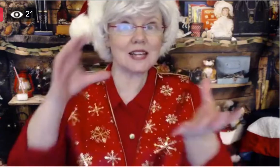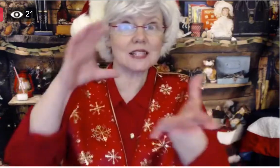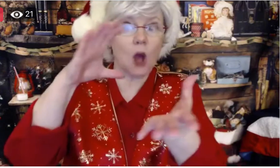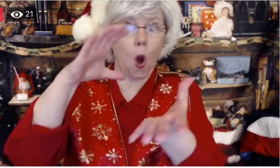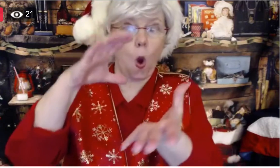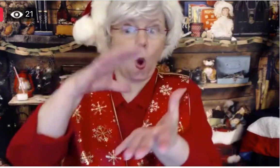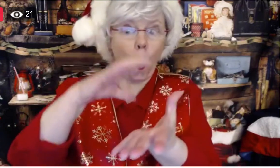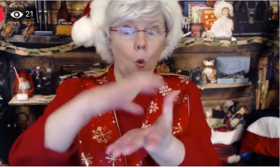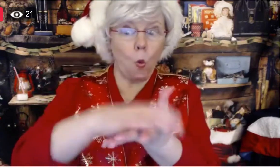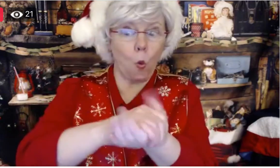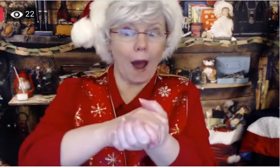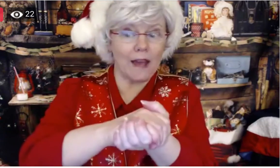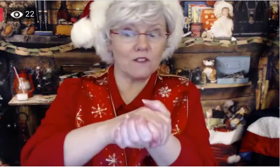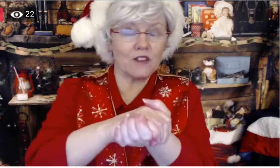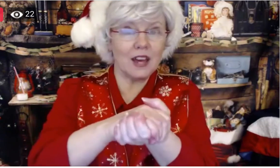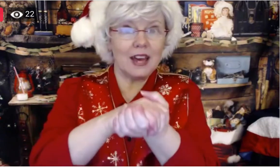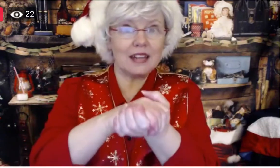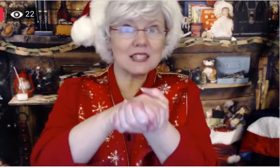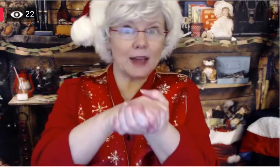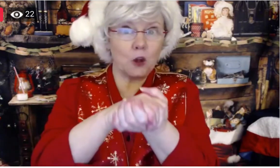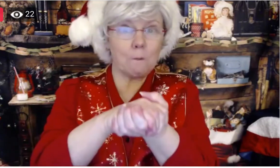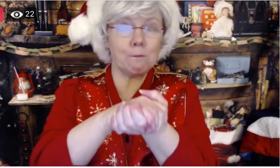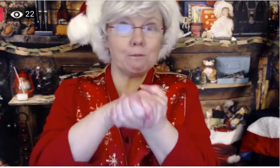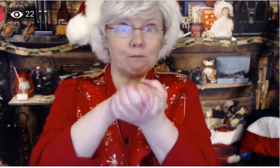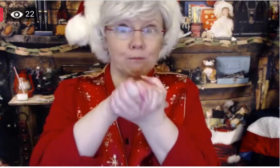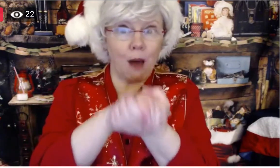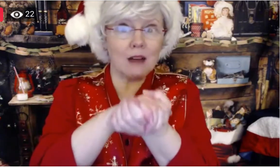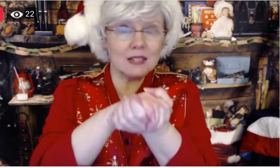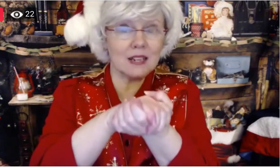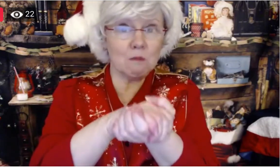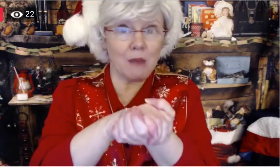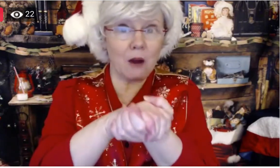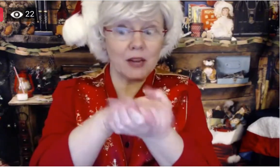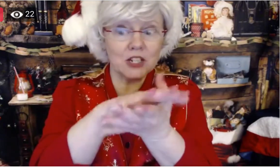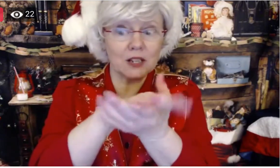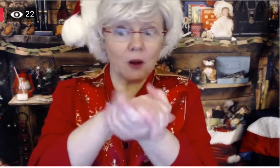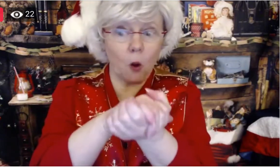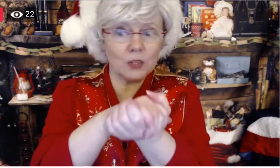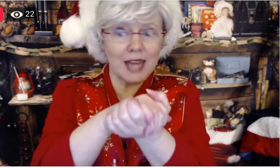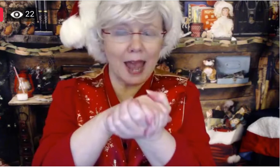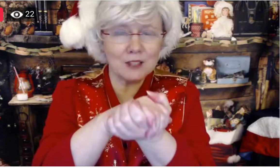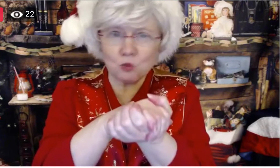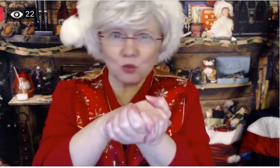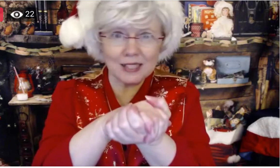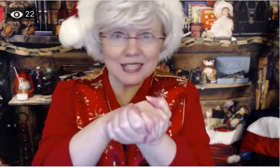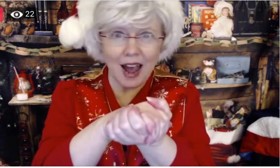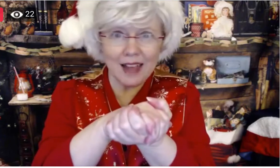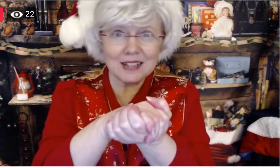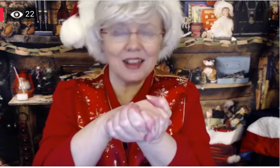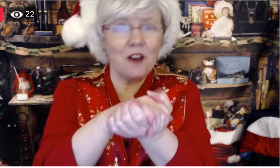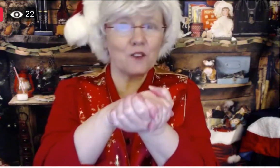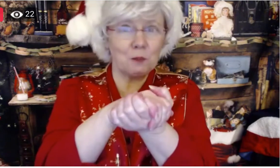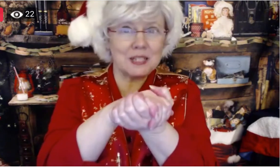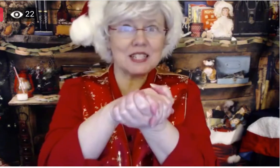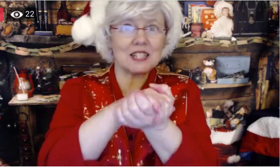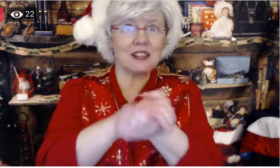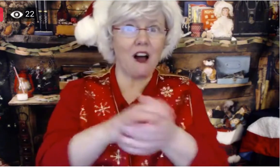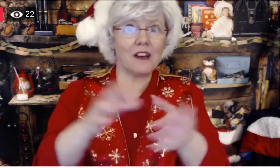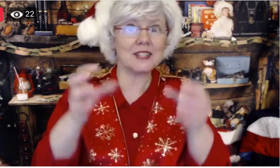Santa's wife. It's like you're bonded in marriage, holding hands really tight for Mrs. Claus.